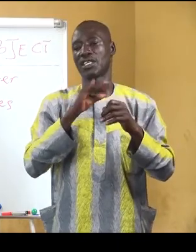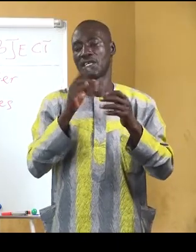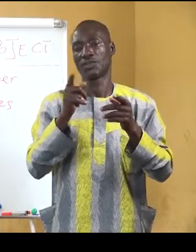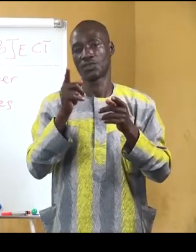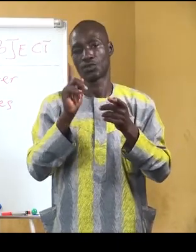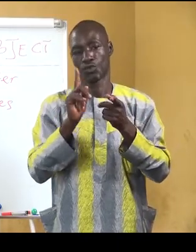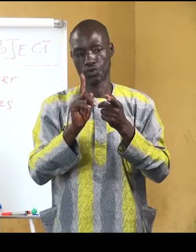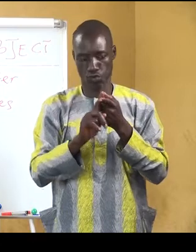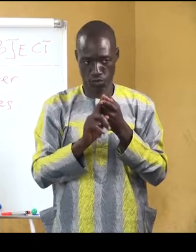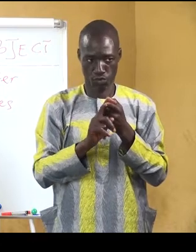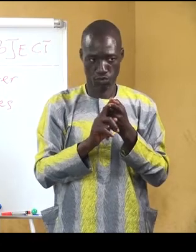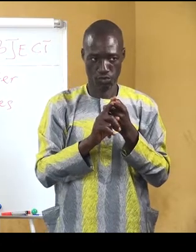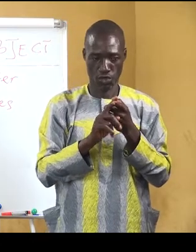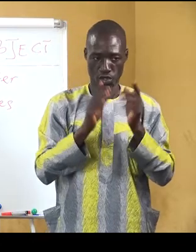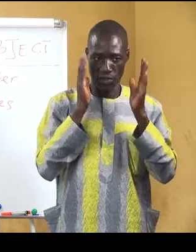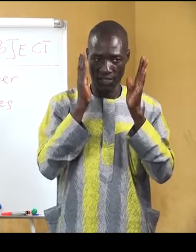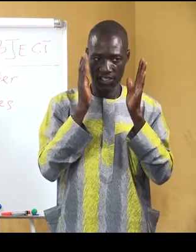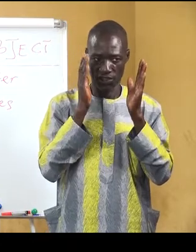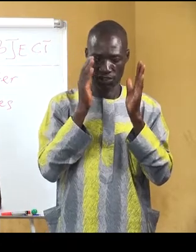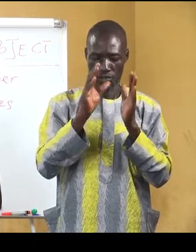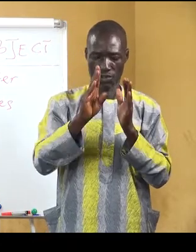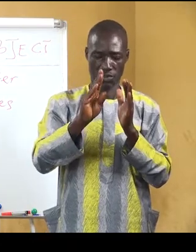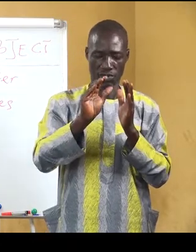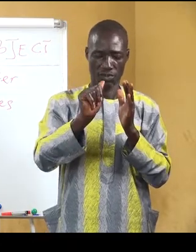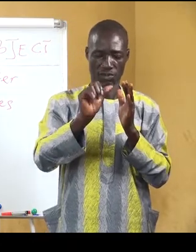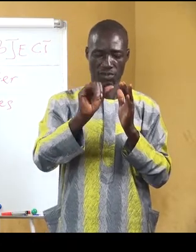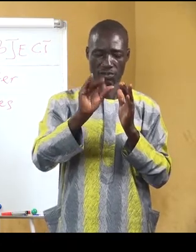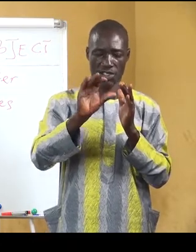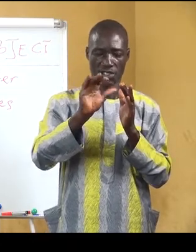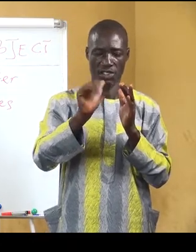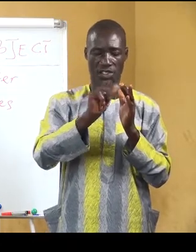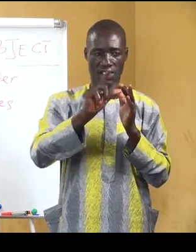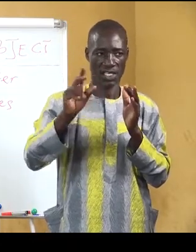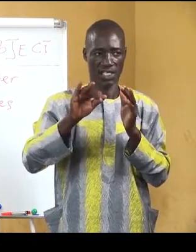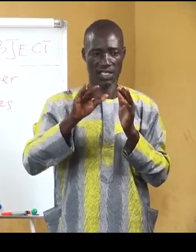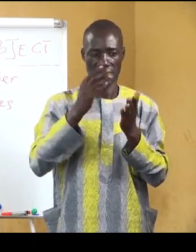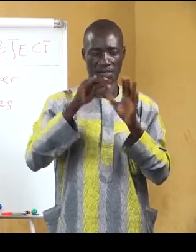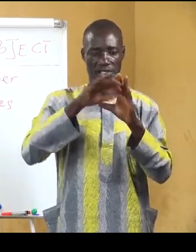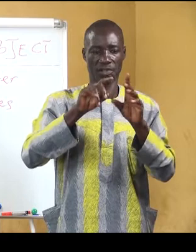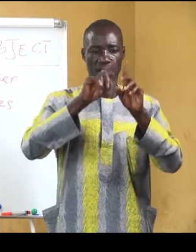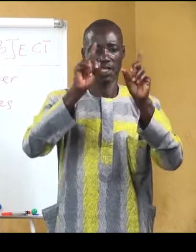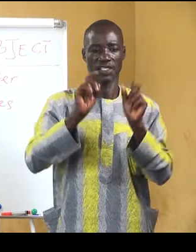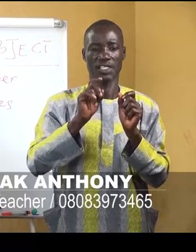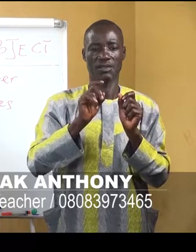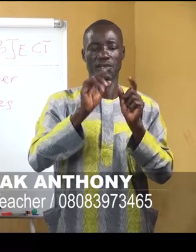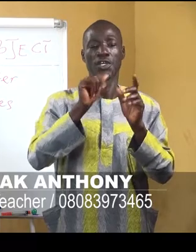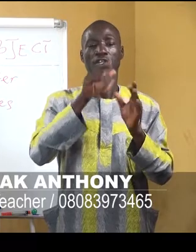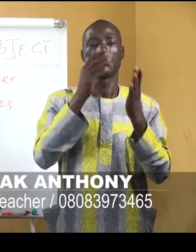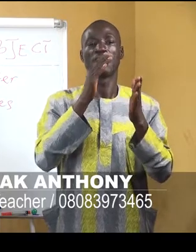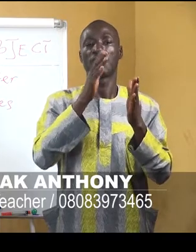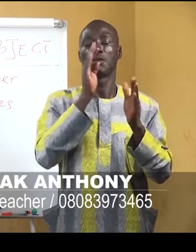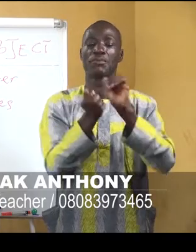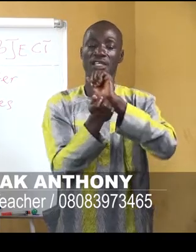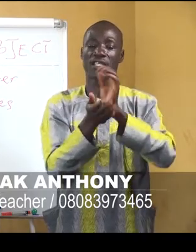want your attention here because basically in your scheme, in your exam questions, you can be asked to convert a